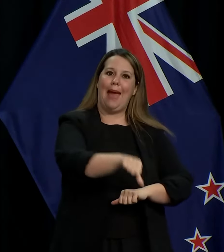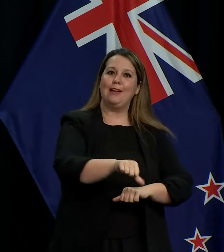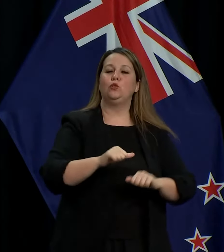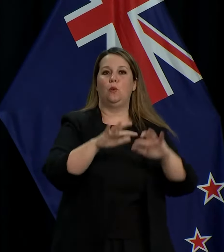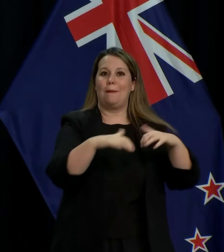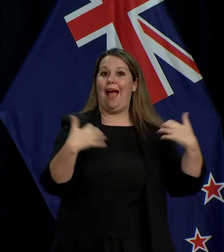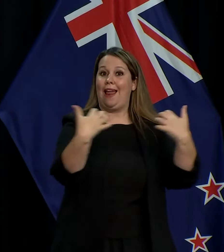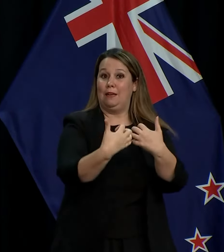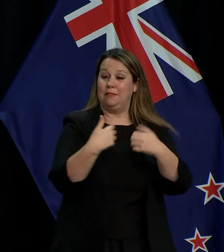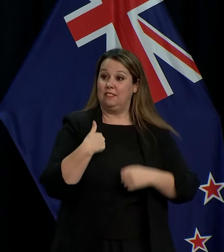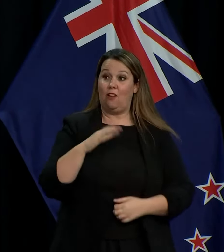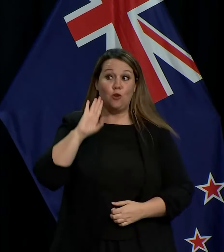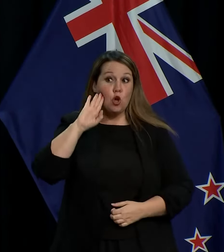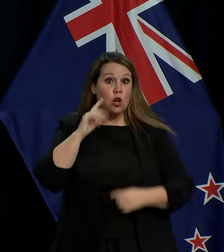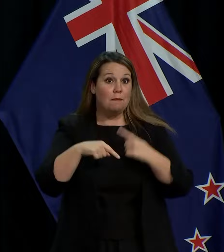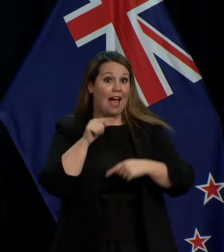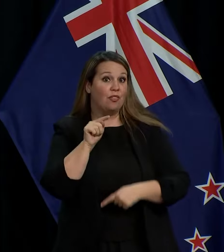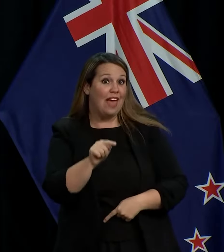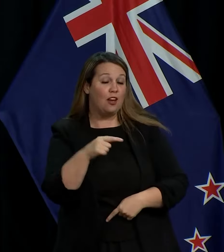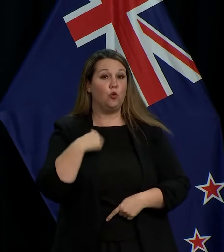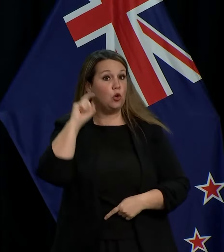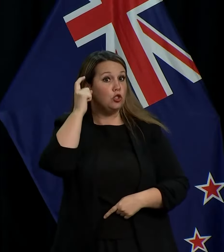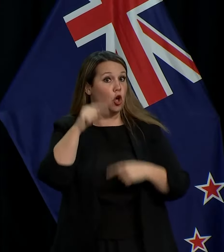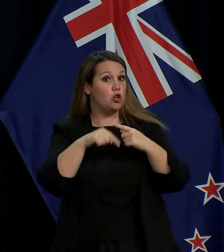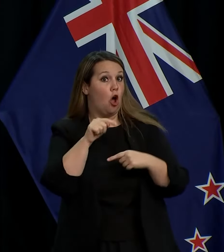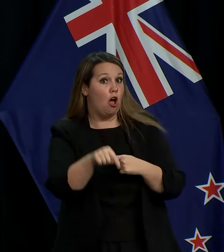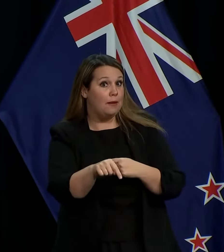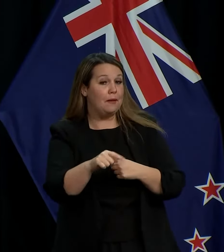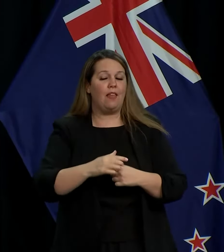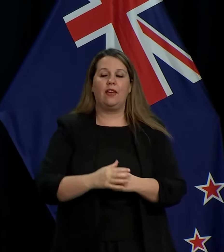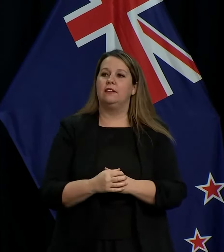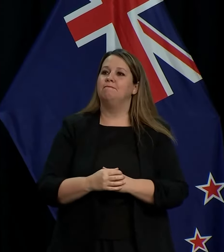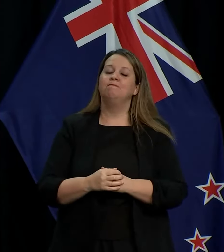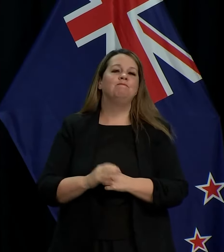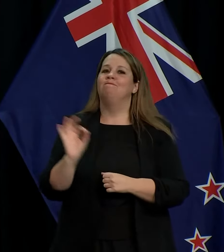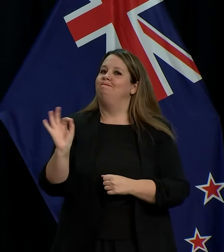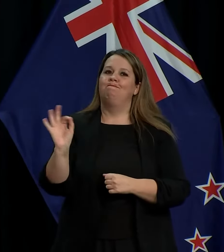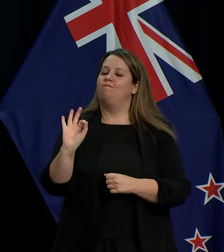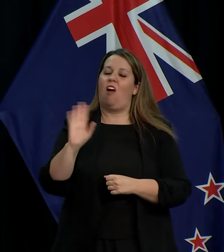and are you concerned about it? No, I have not.